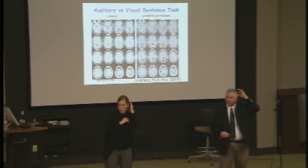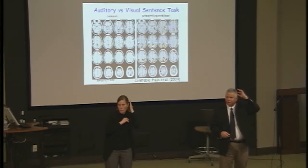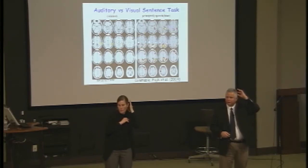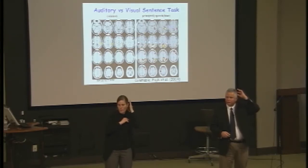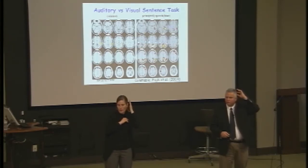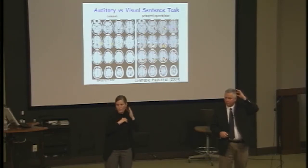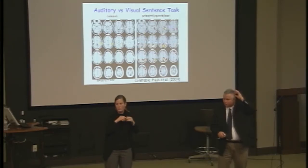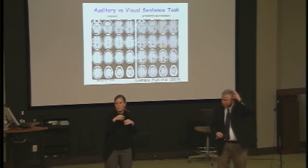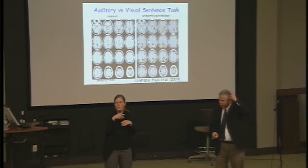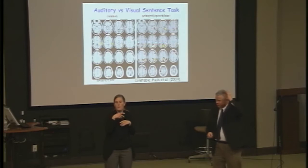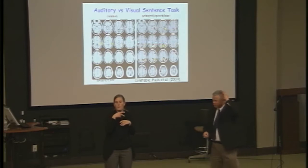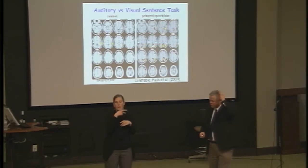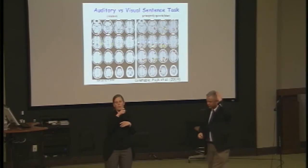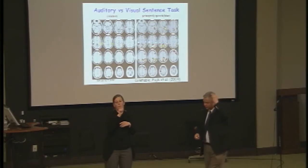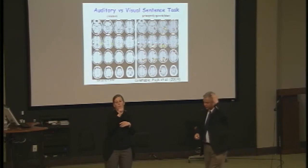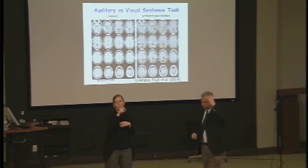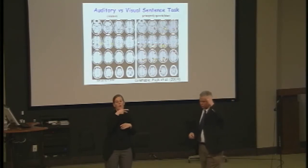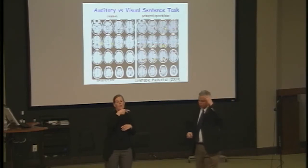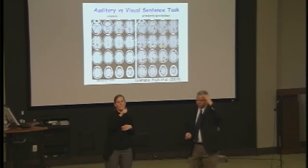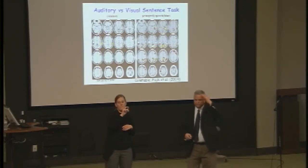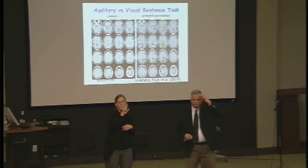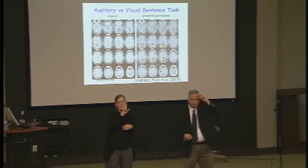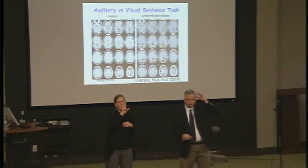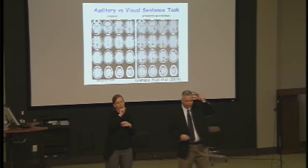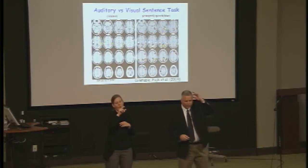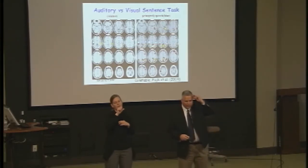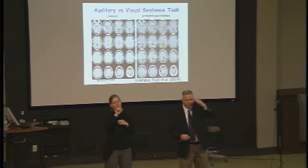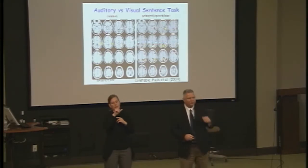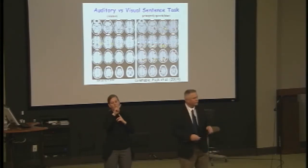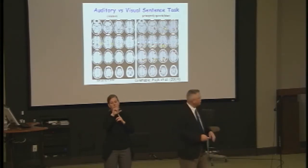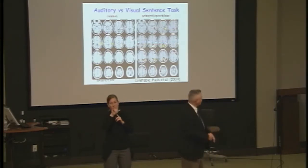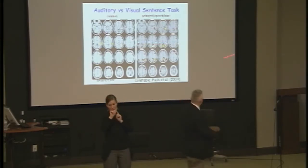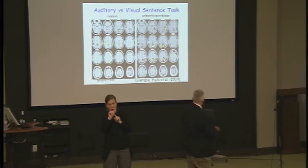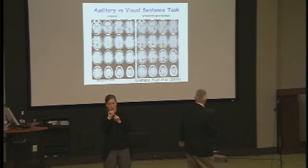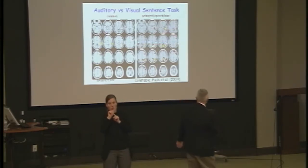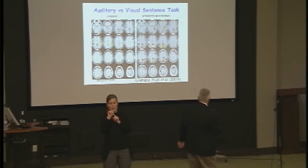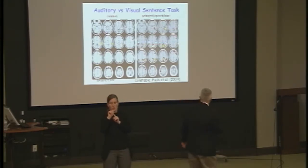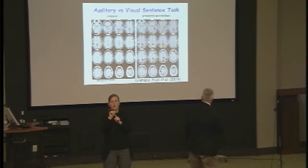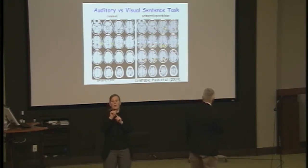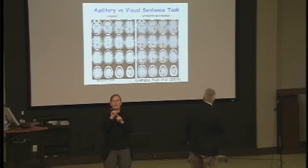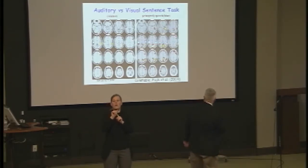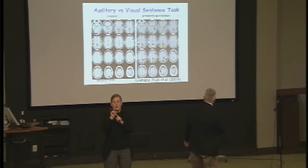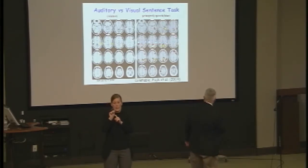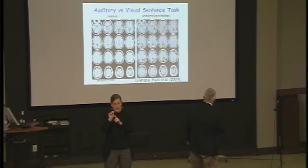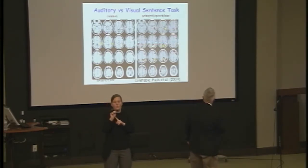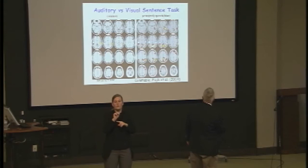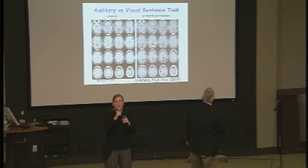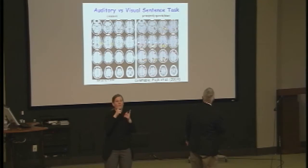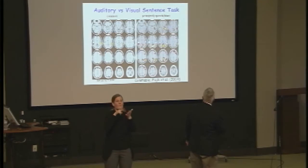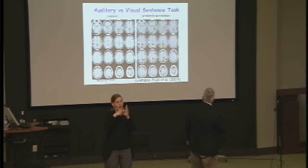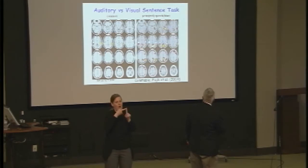and supramarginal gyrus to the inferior frontal gyrus.